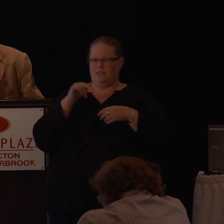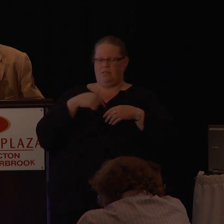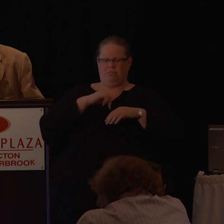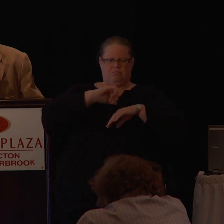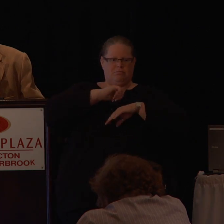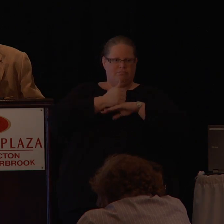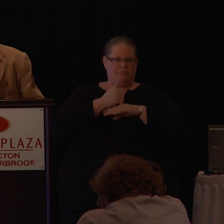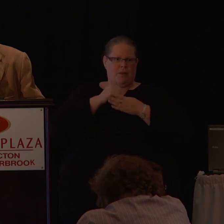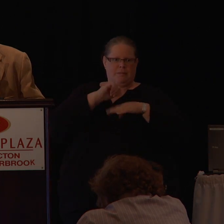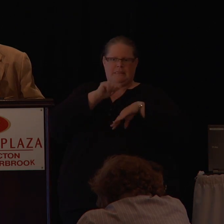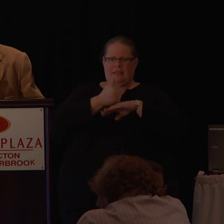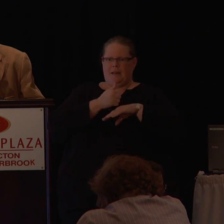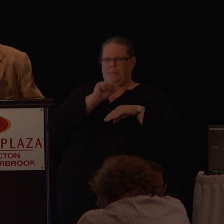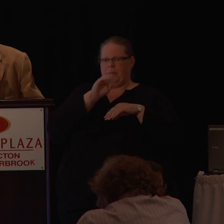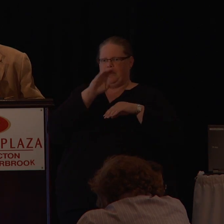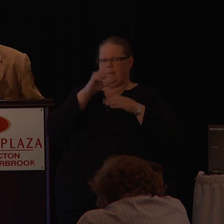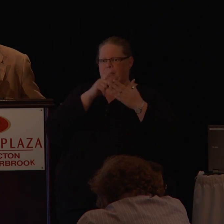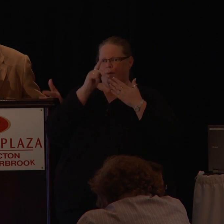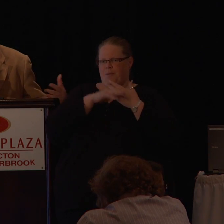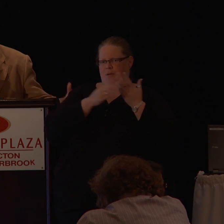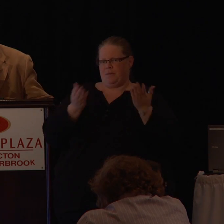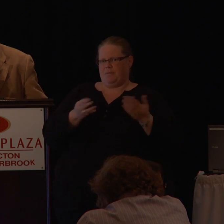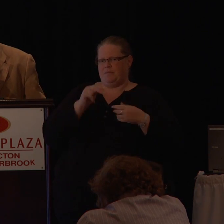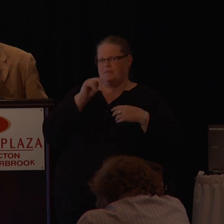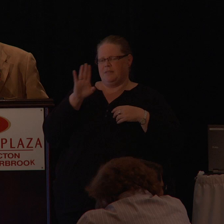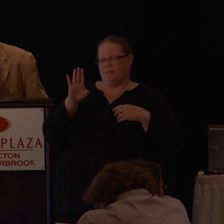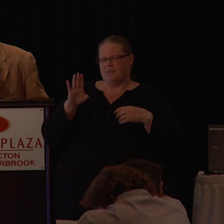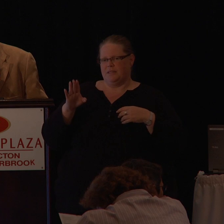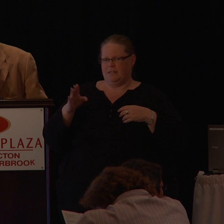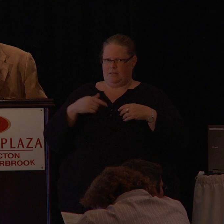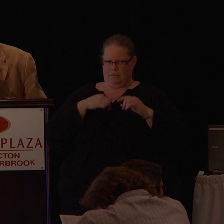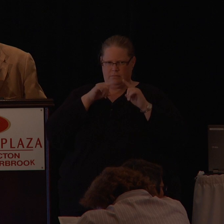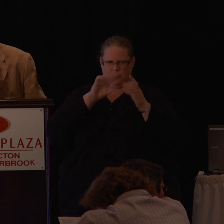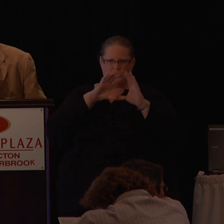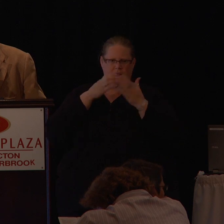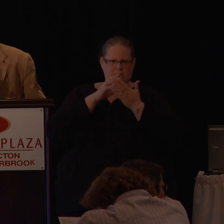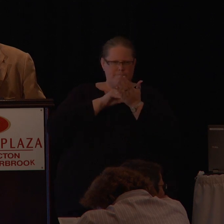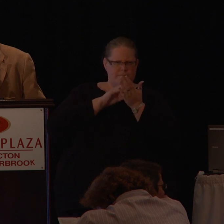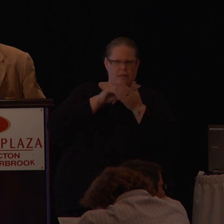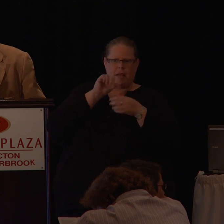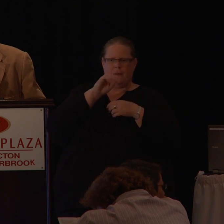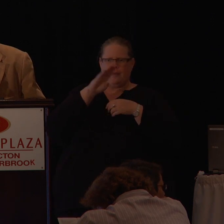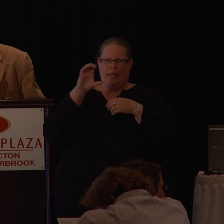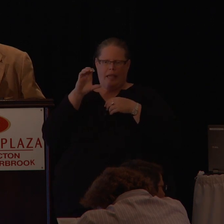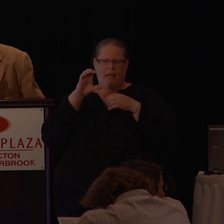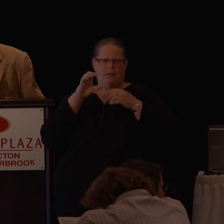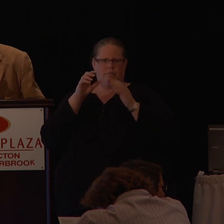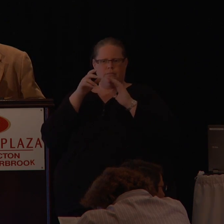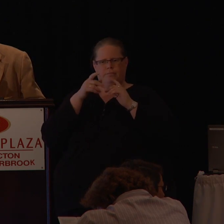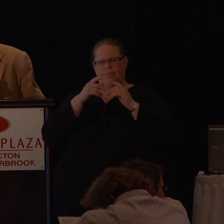in this province, and who's gone to class to learn ABA principles myself.